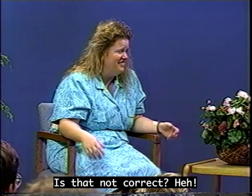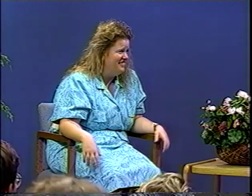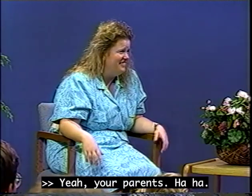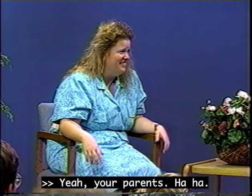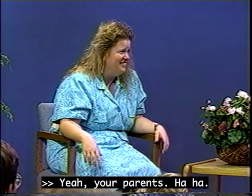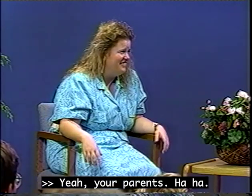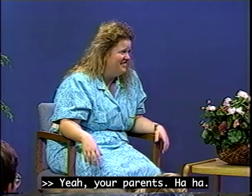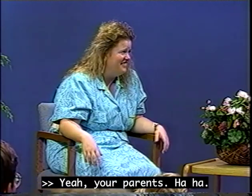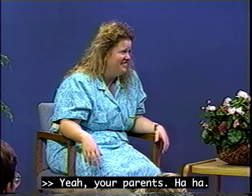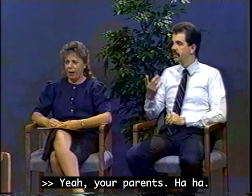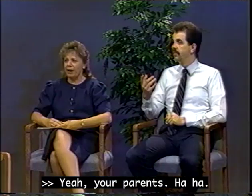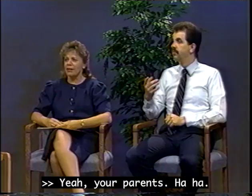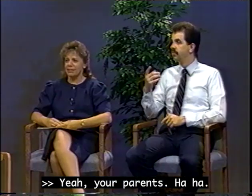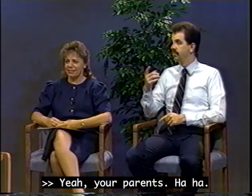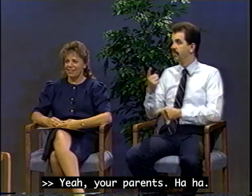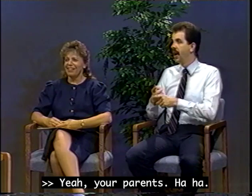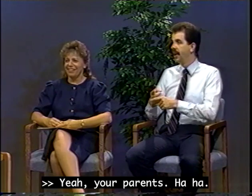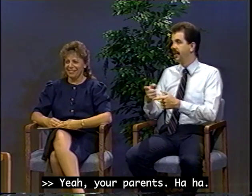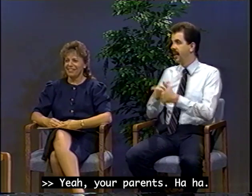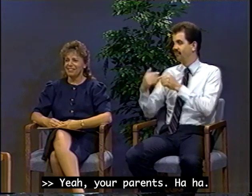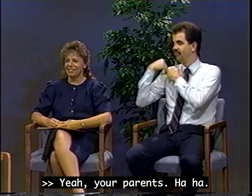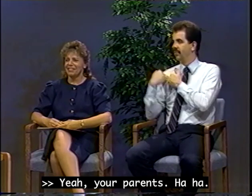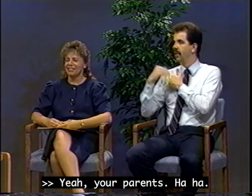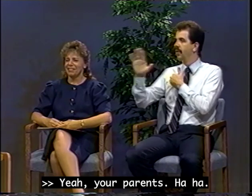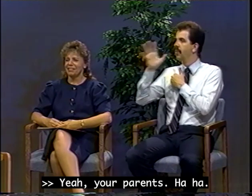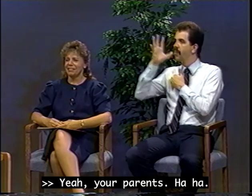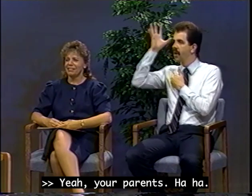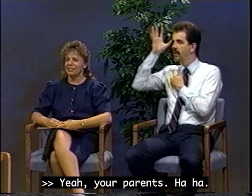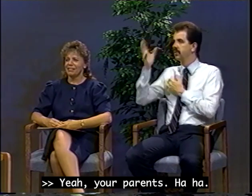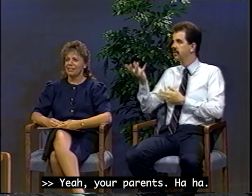correct? Yeah, your parents.